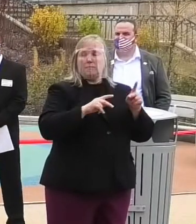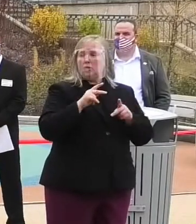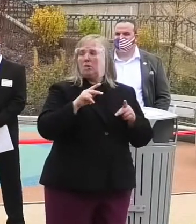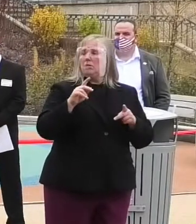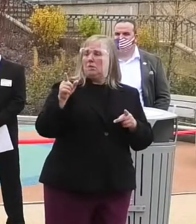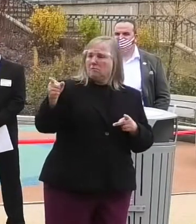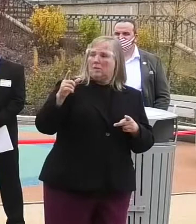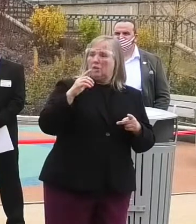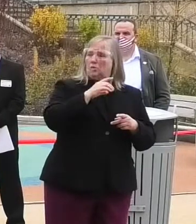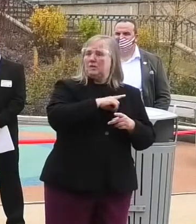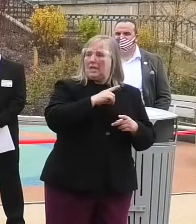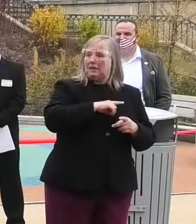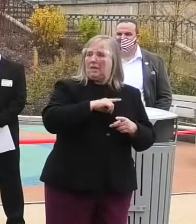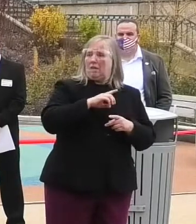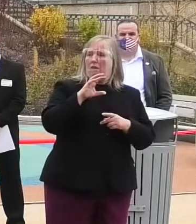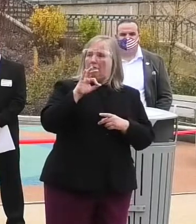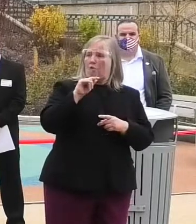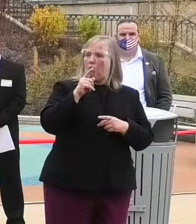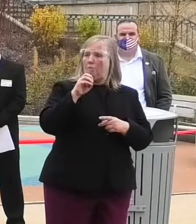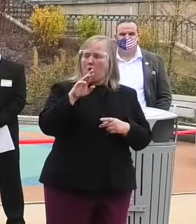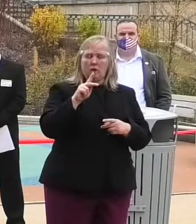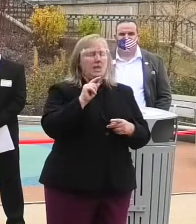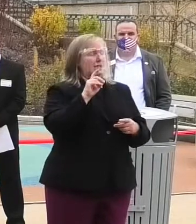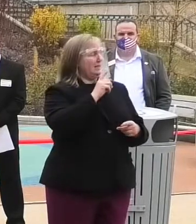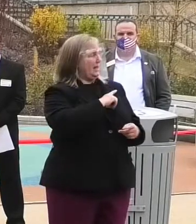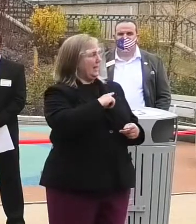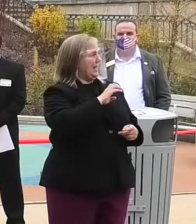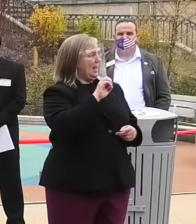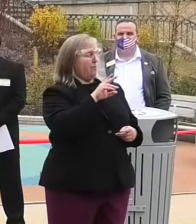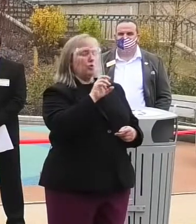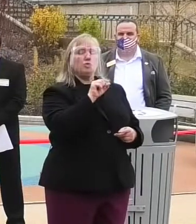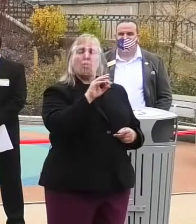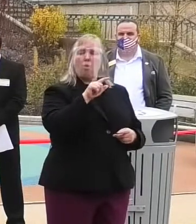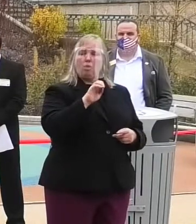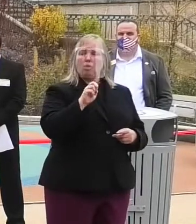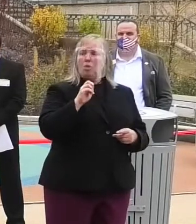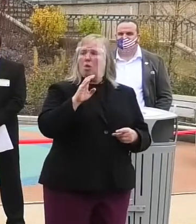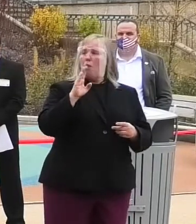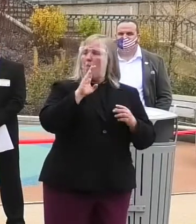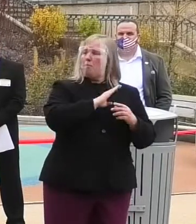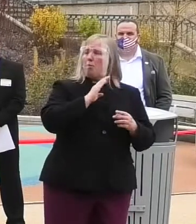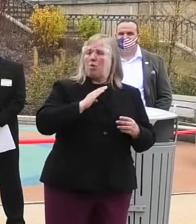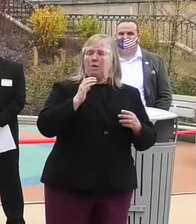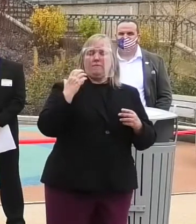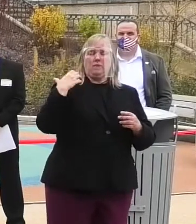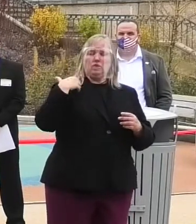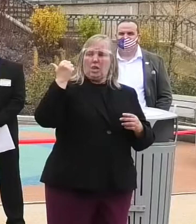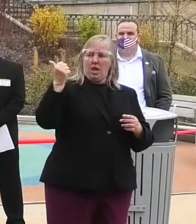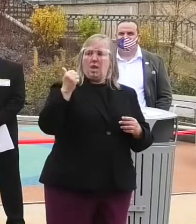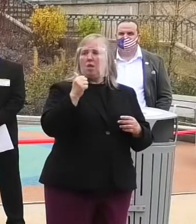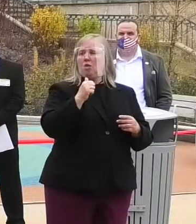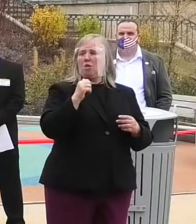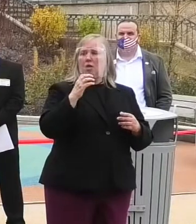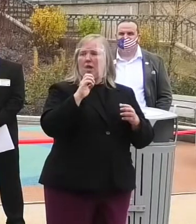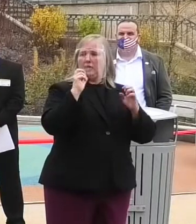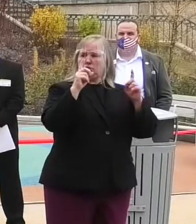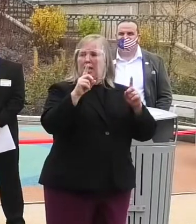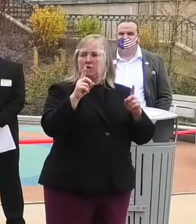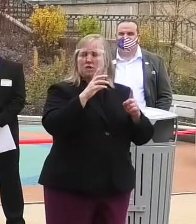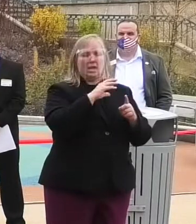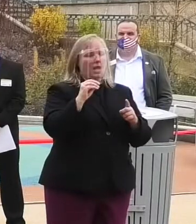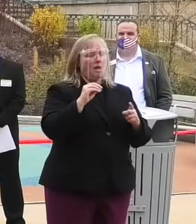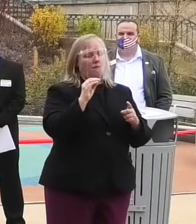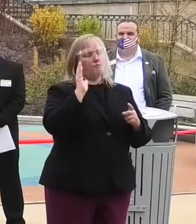Feldmark, Delegate Eric Ebersol, Board of Chair Education Mavis Ellis, and former County Executive Liz